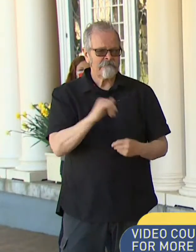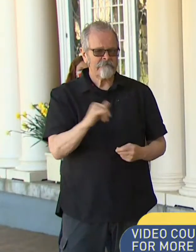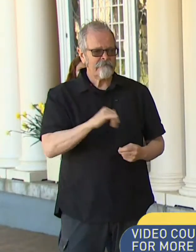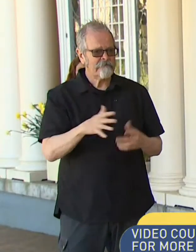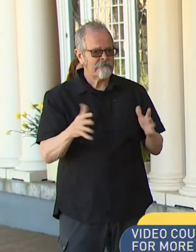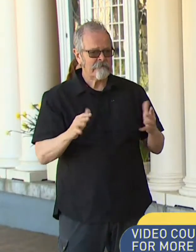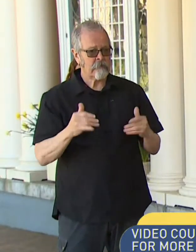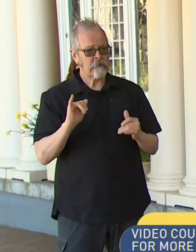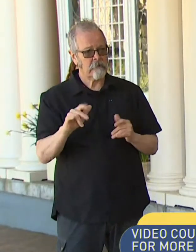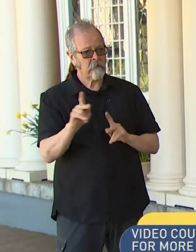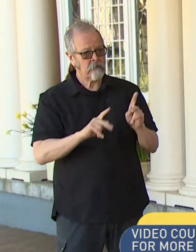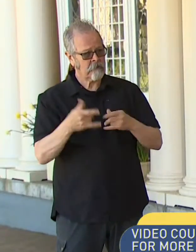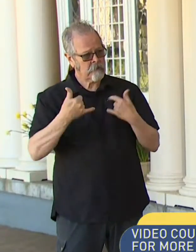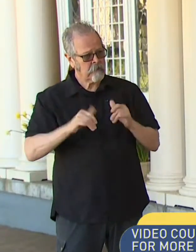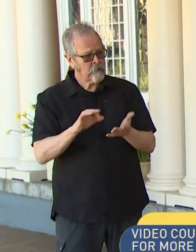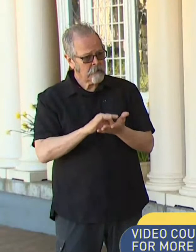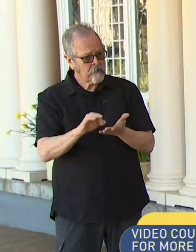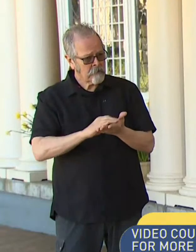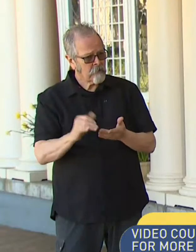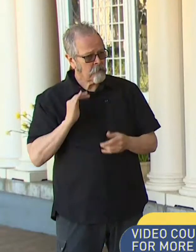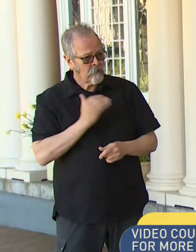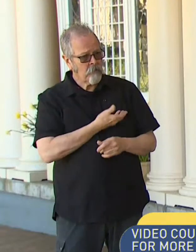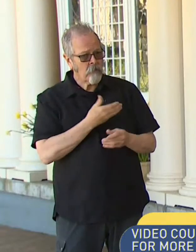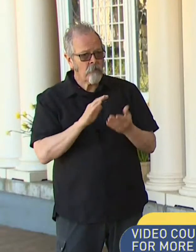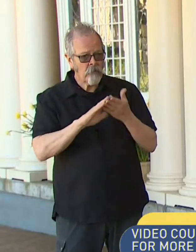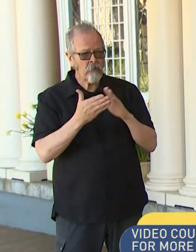count in our community, and we got to care about them.